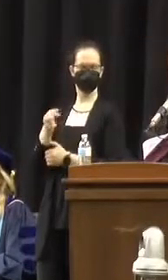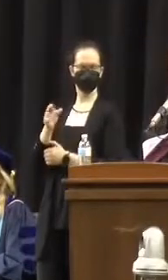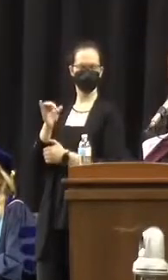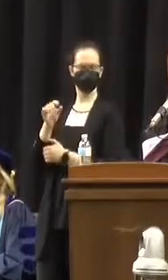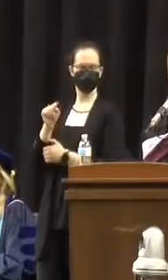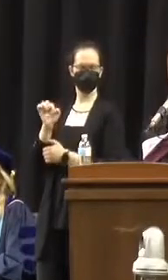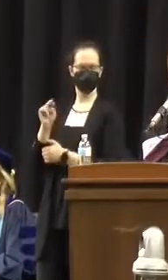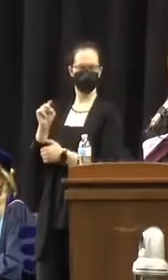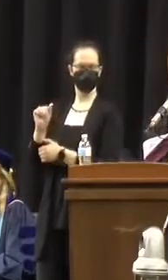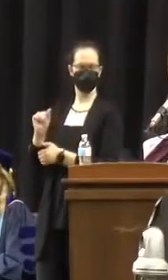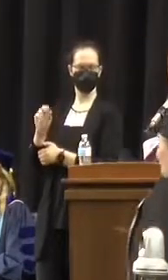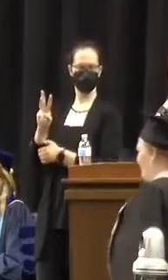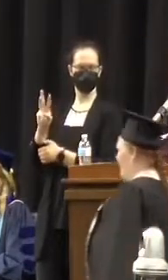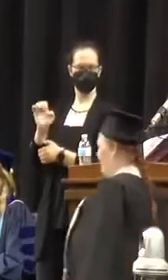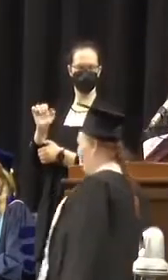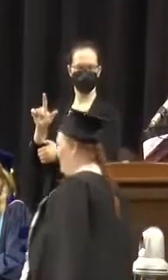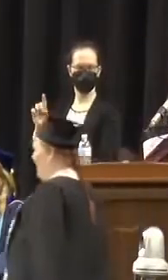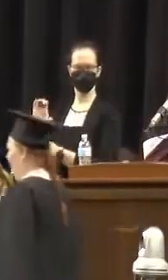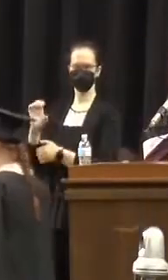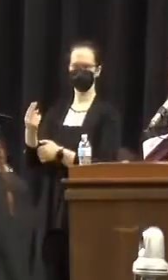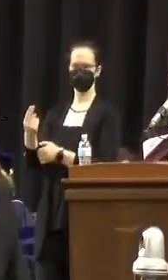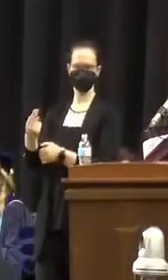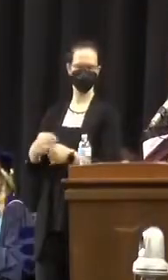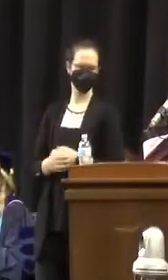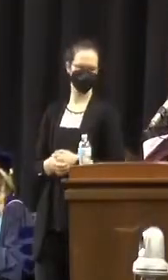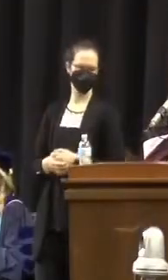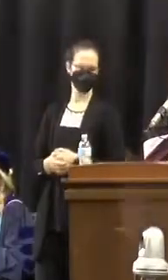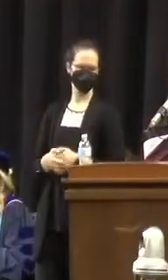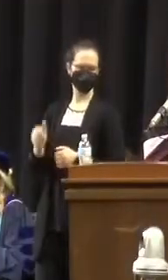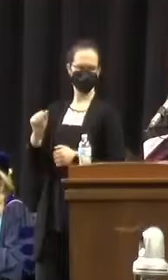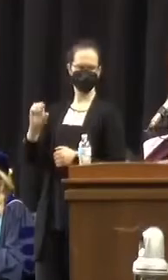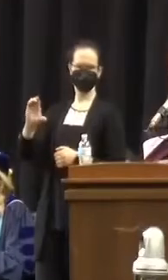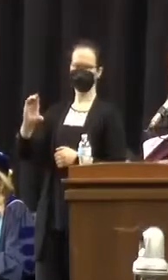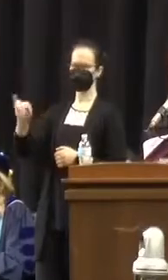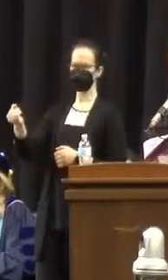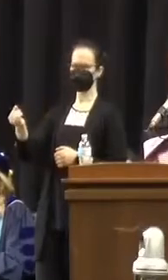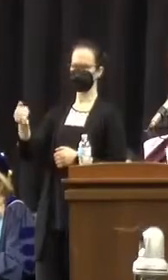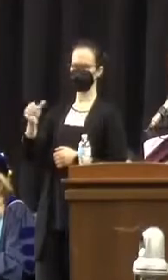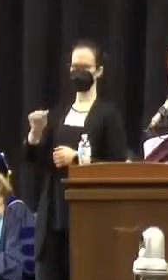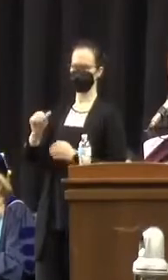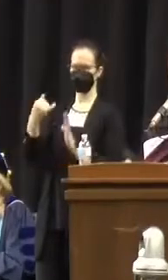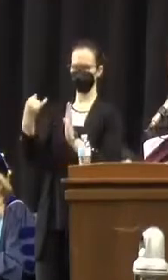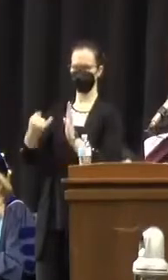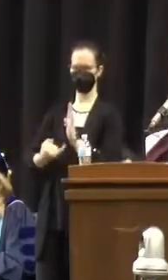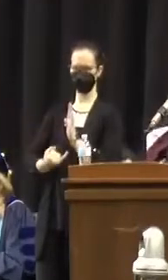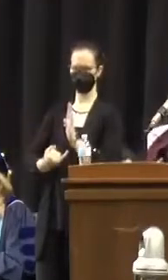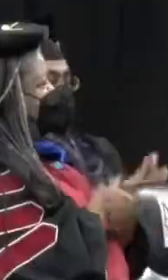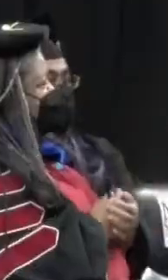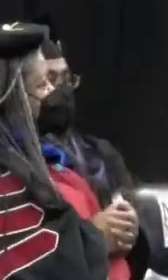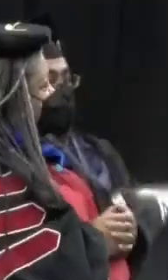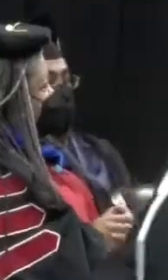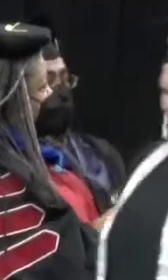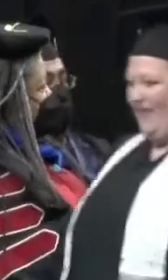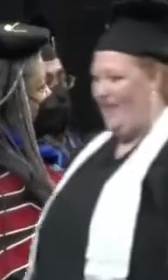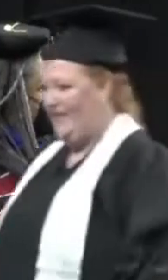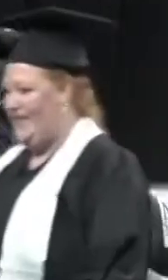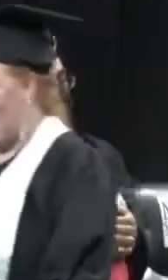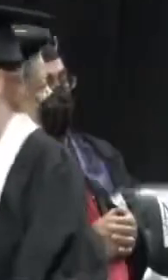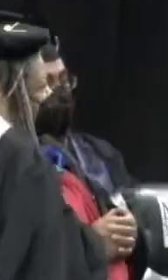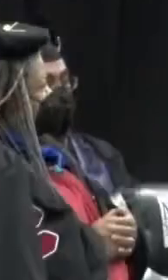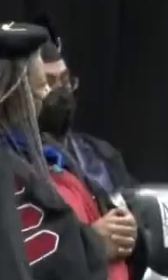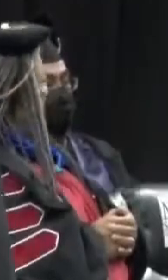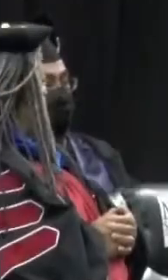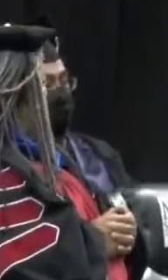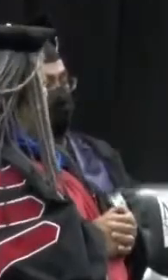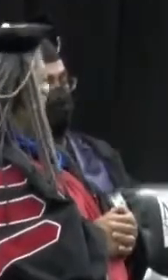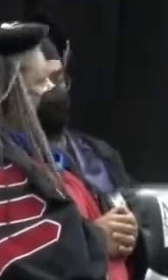Christina Michelle Welch, Associate in Criminal Justice and an Associate of Arts.